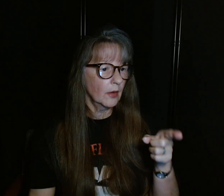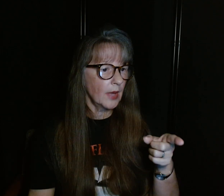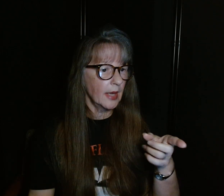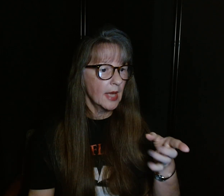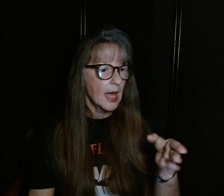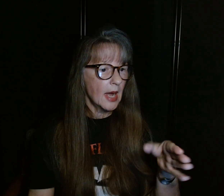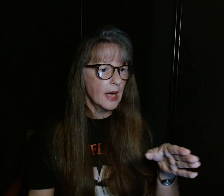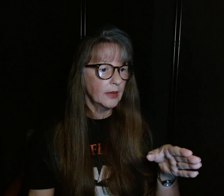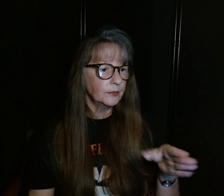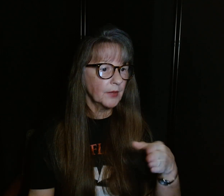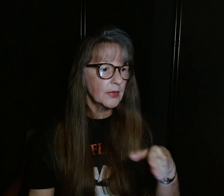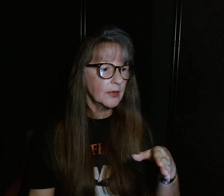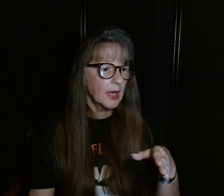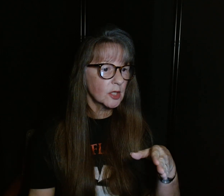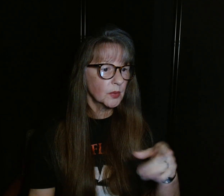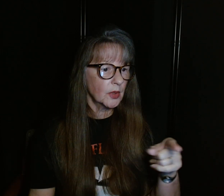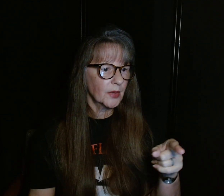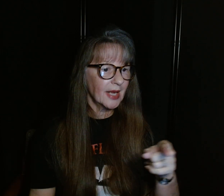Okay. And then the next one, okay,